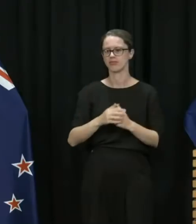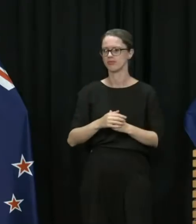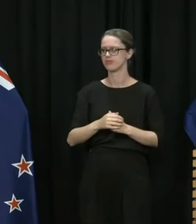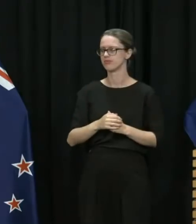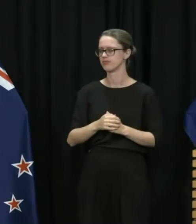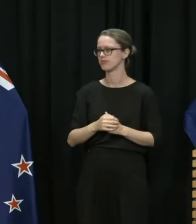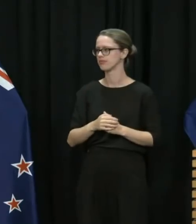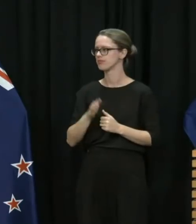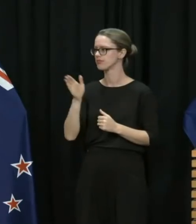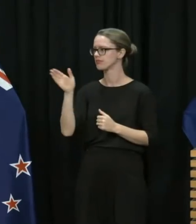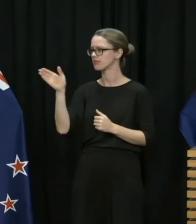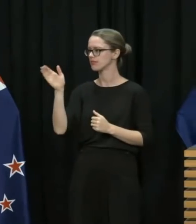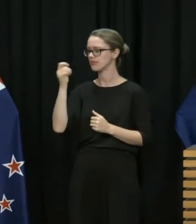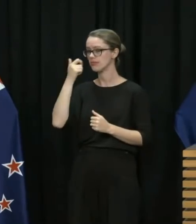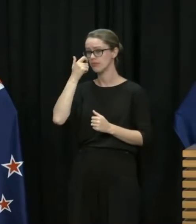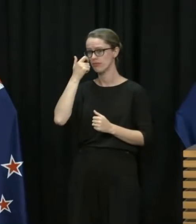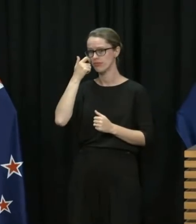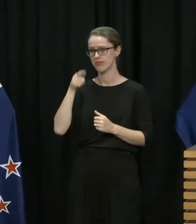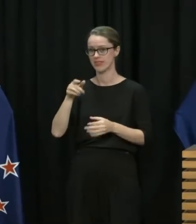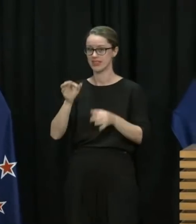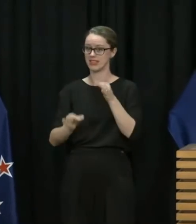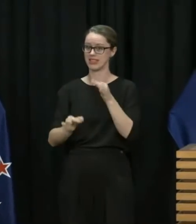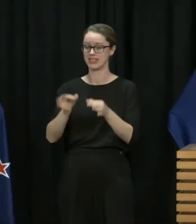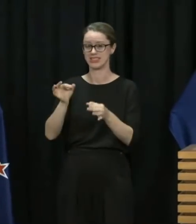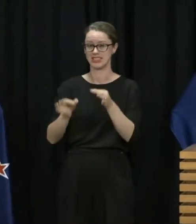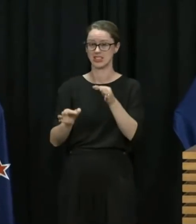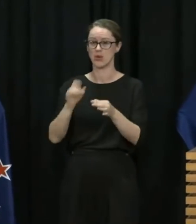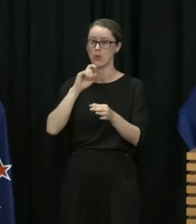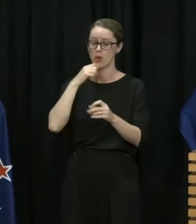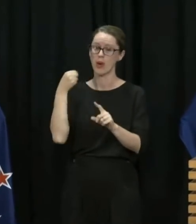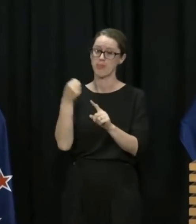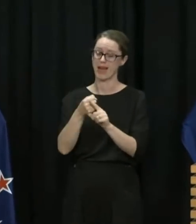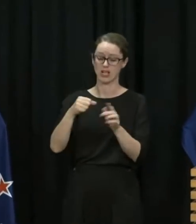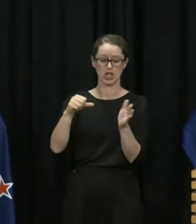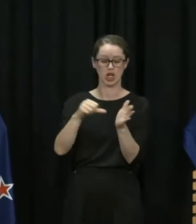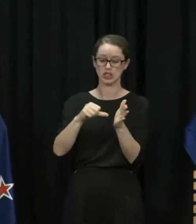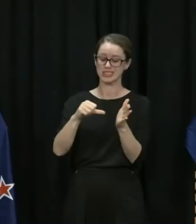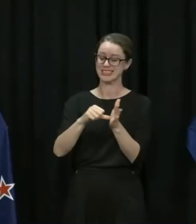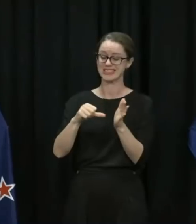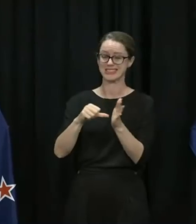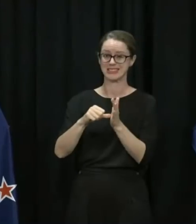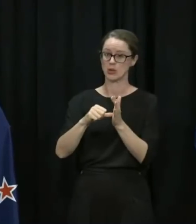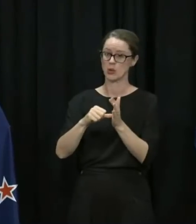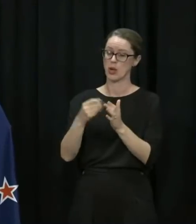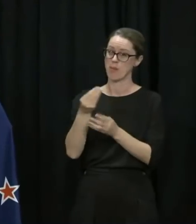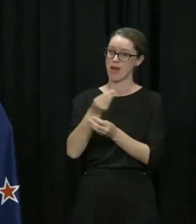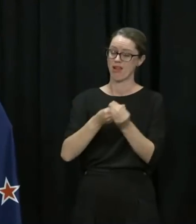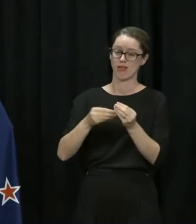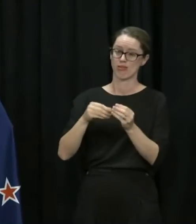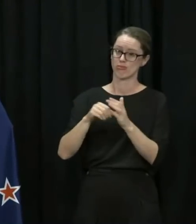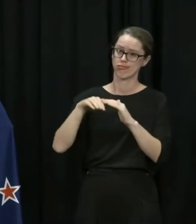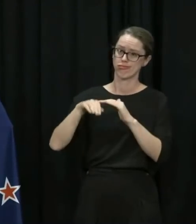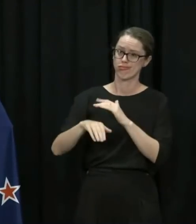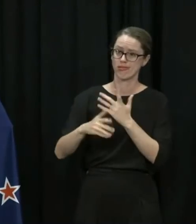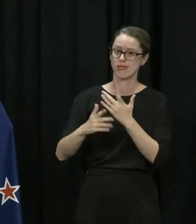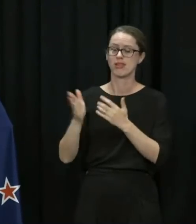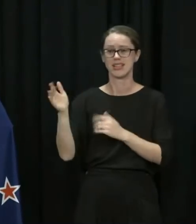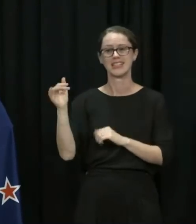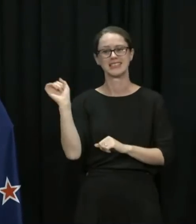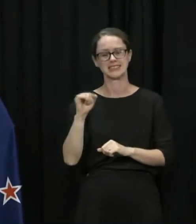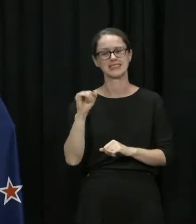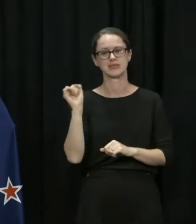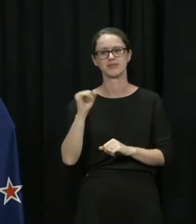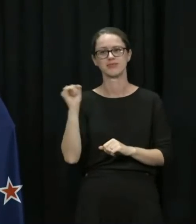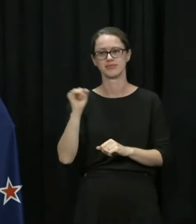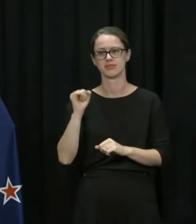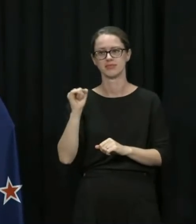Any decision like this carries inevitably a massive It does. cost. We don't take that lightly either. And we actually, over the course